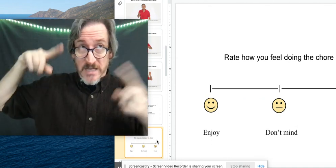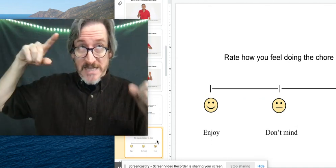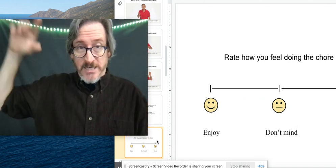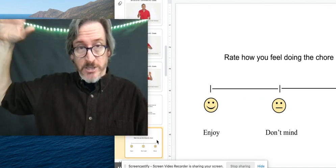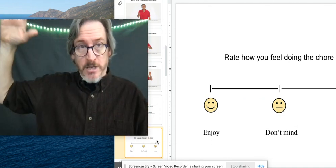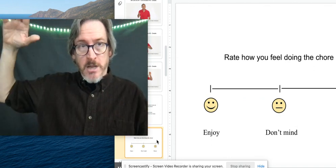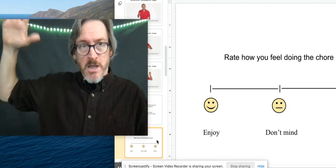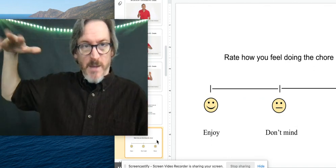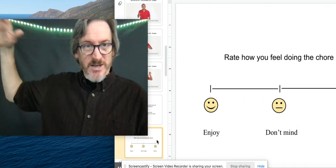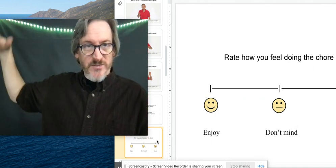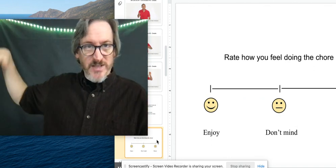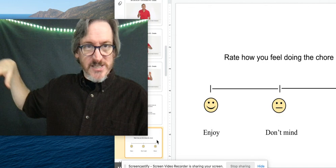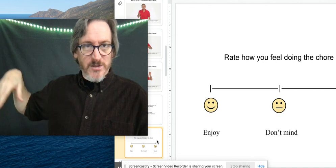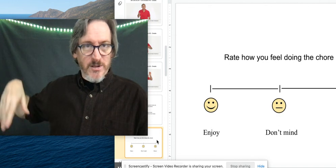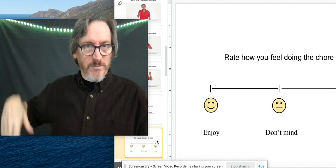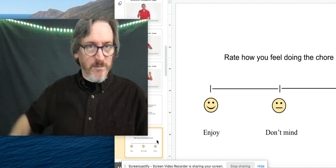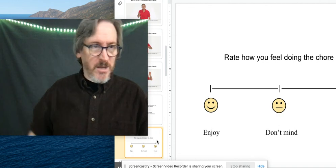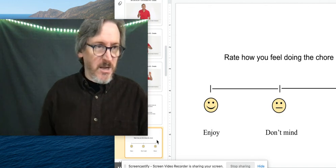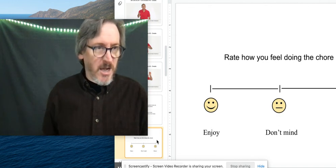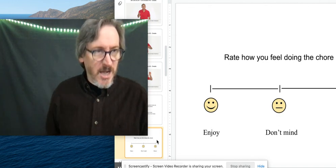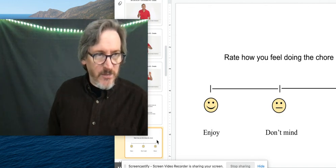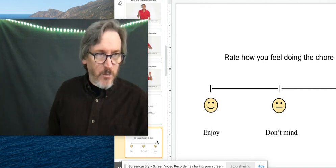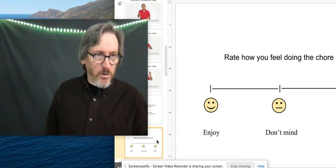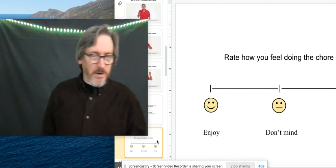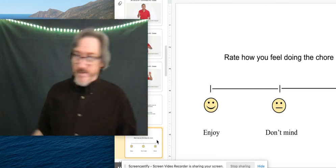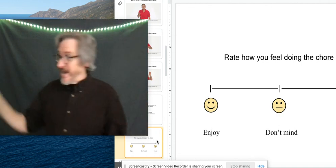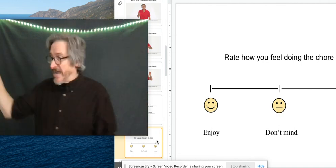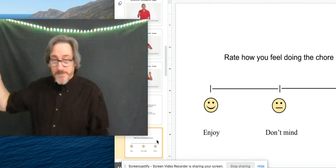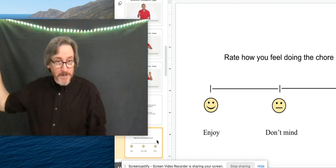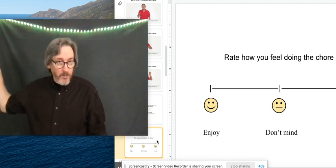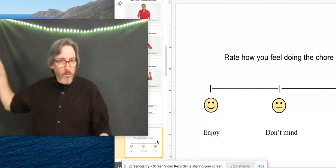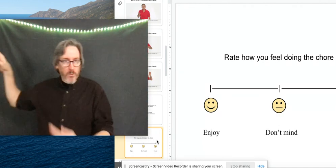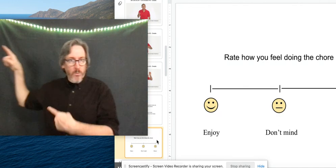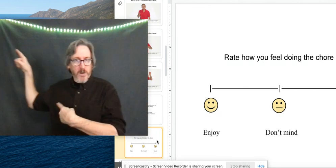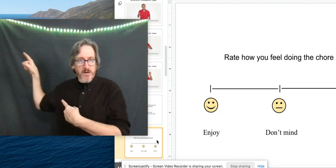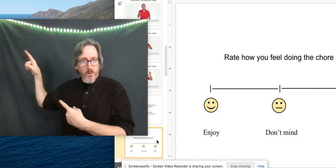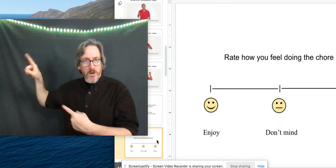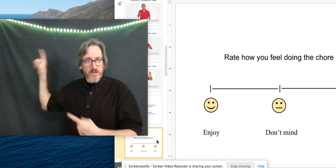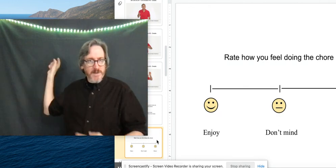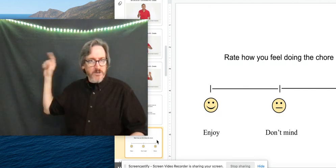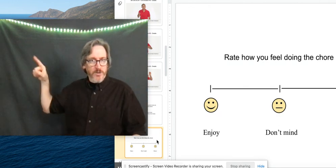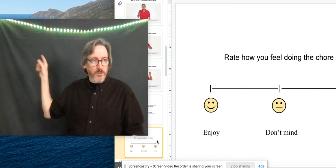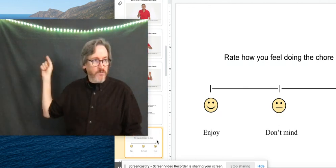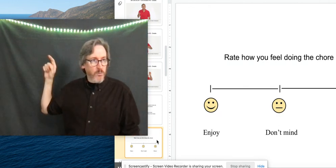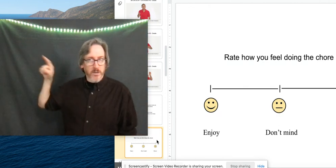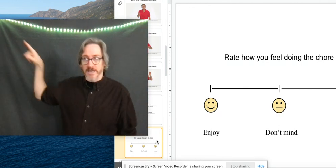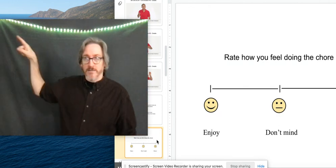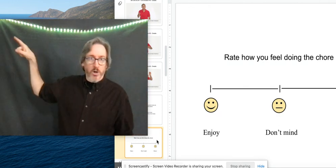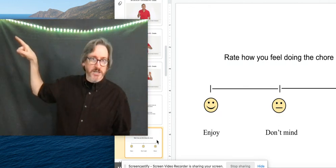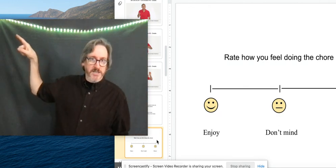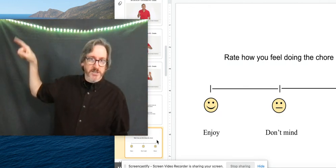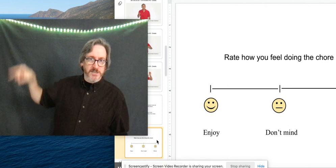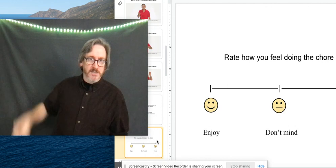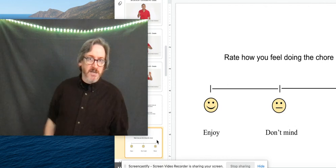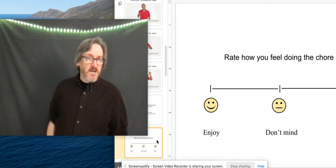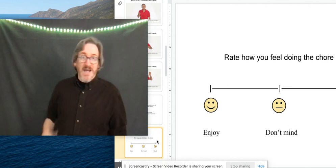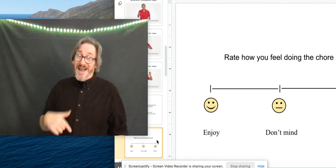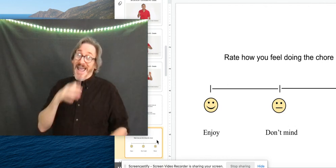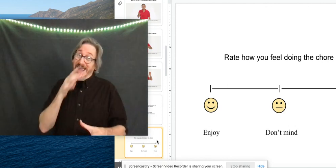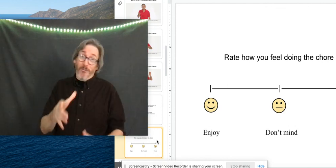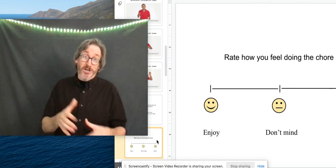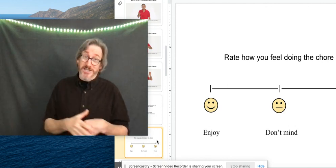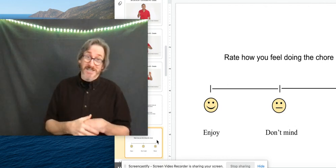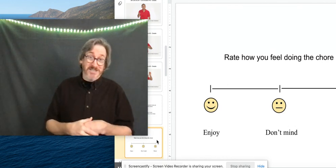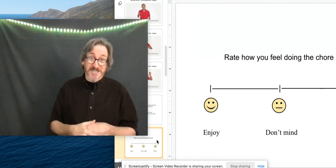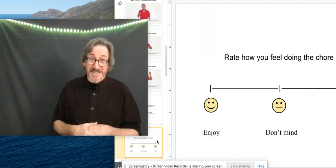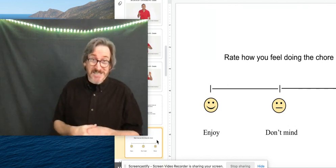that class session, a bunch of things on the board, and then ask people, where on the spectrum are you for like washing dishes? I